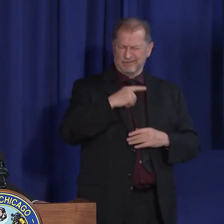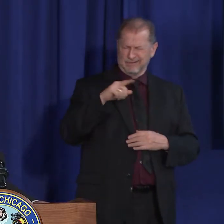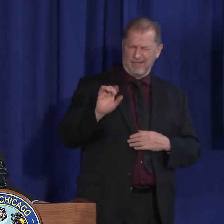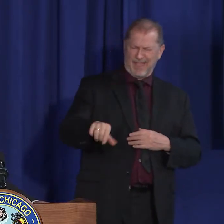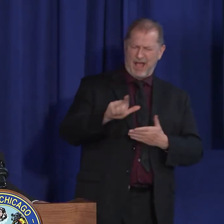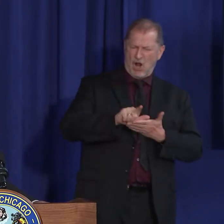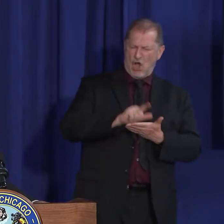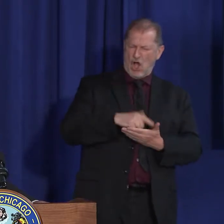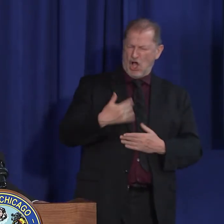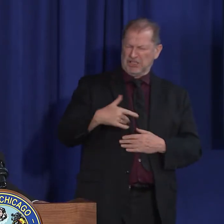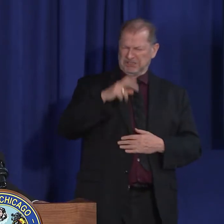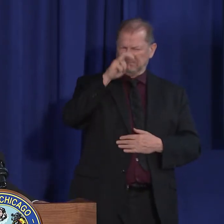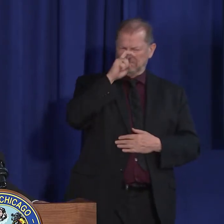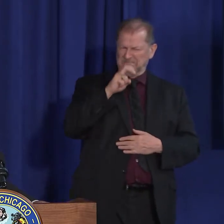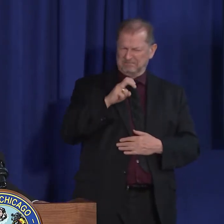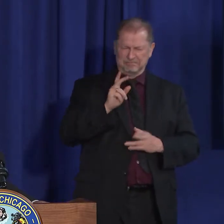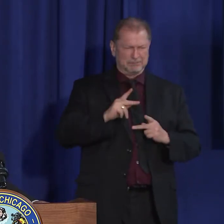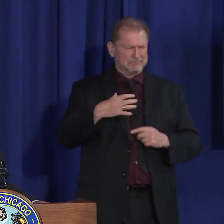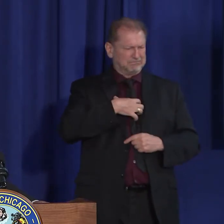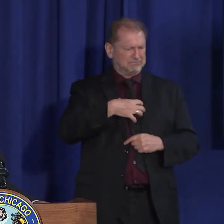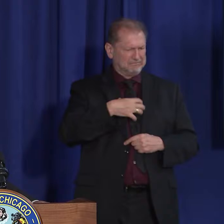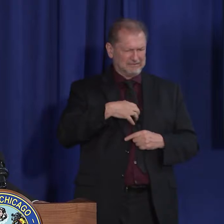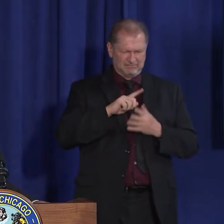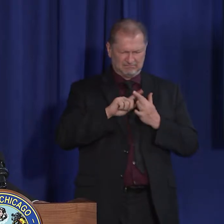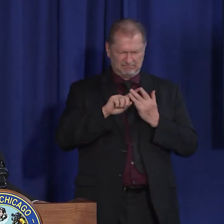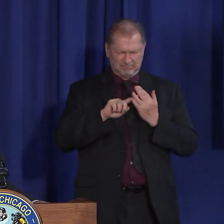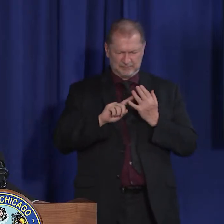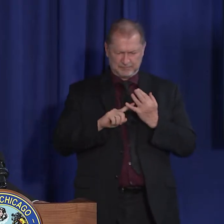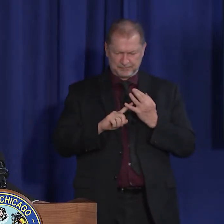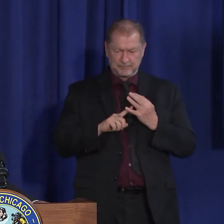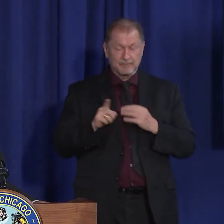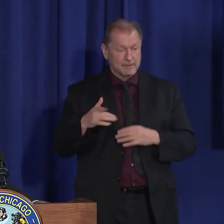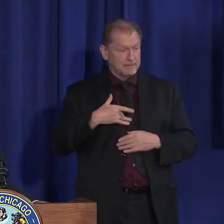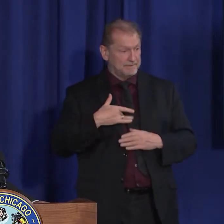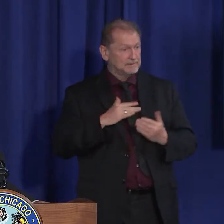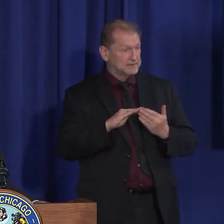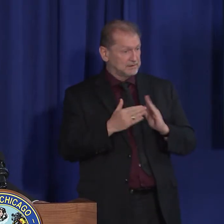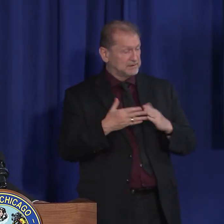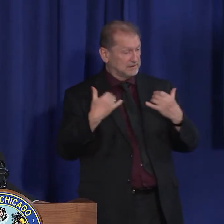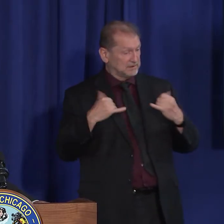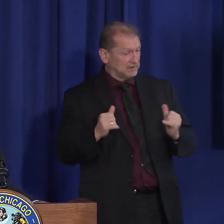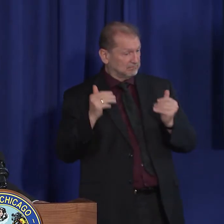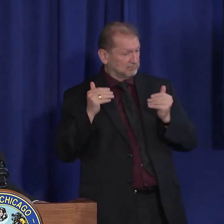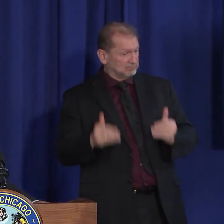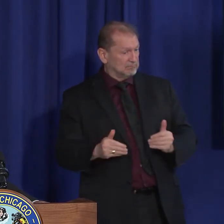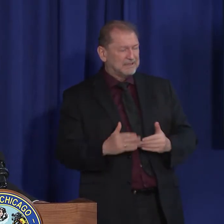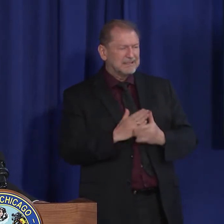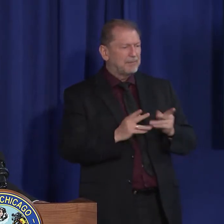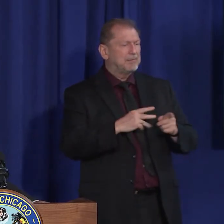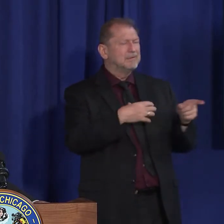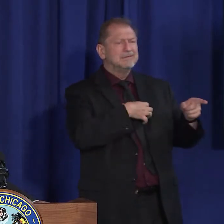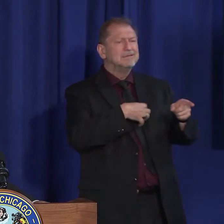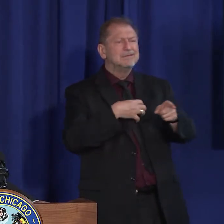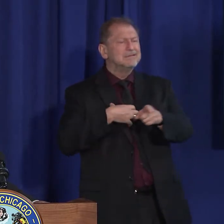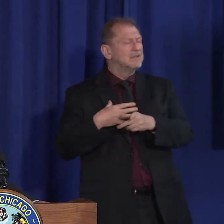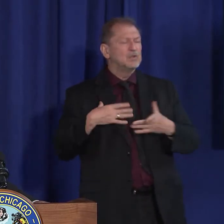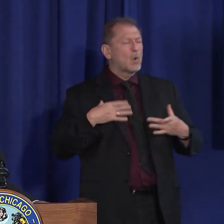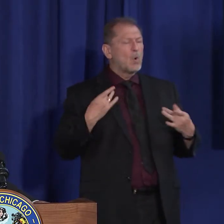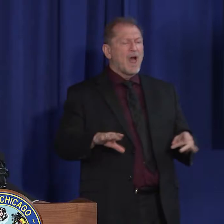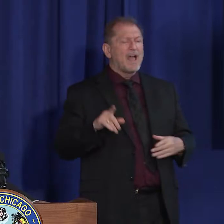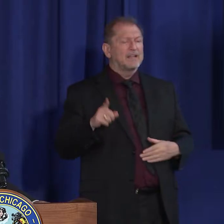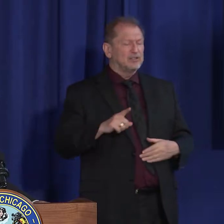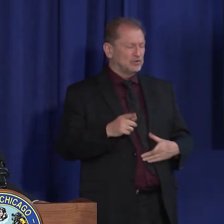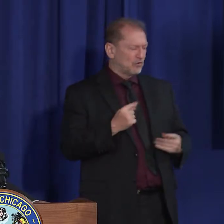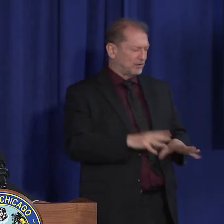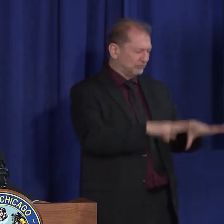You know what the objections are. Are you still going to go forward when so many people are saying that at the very least